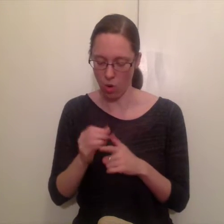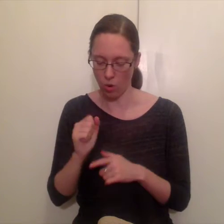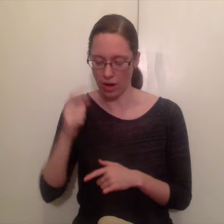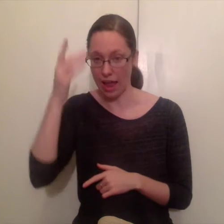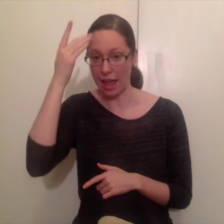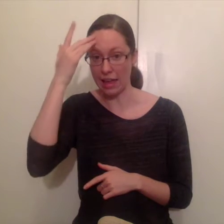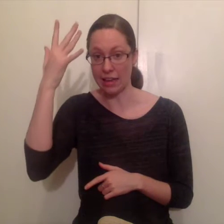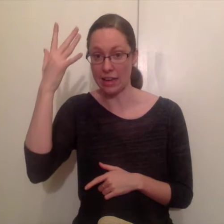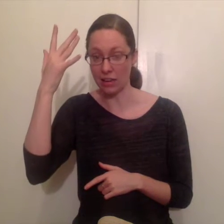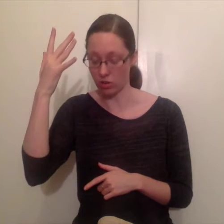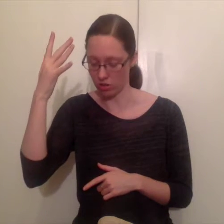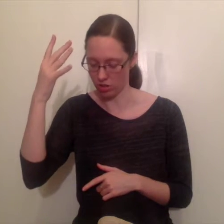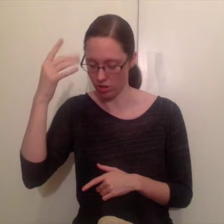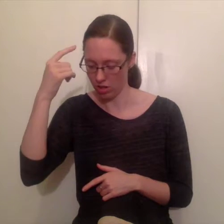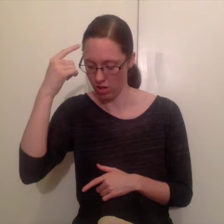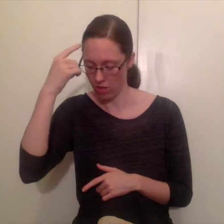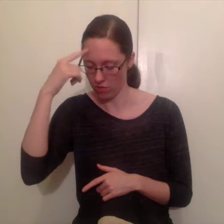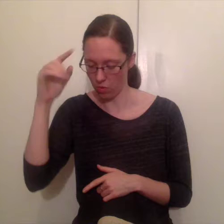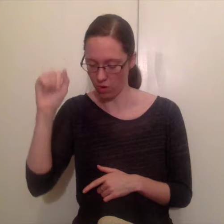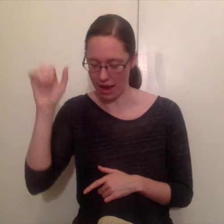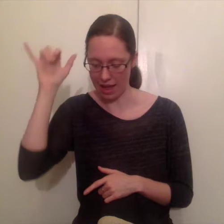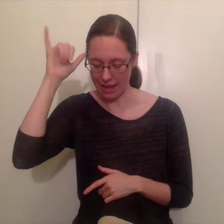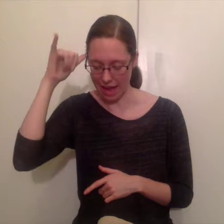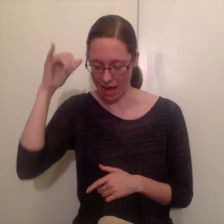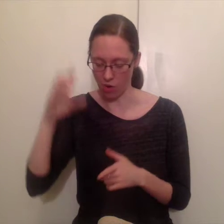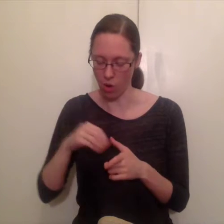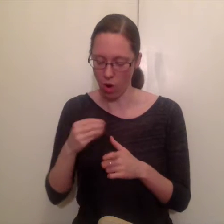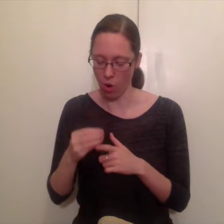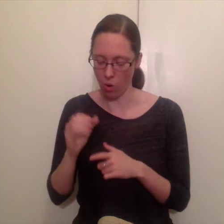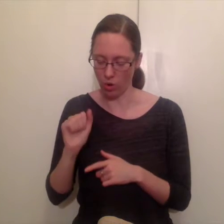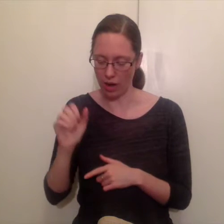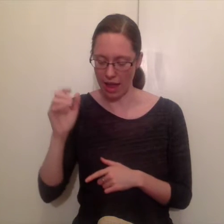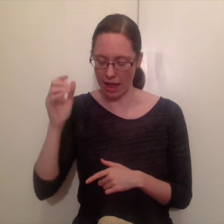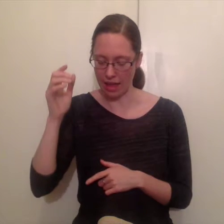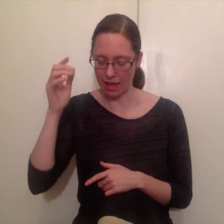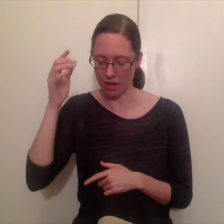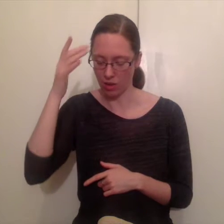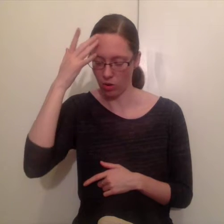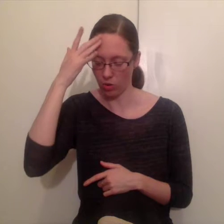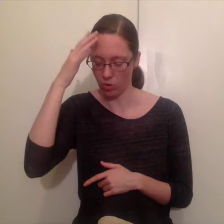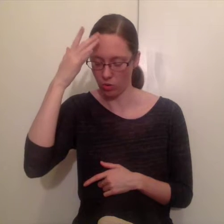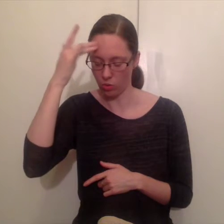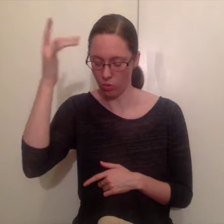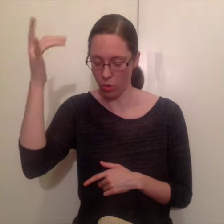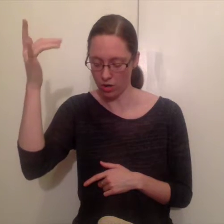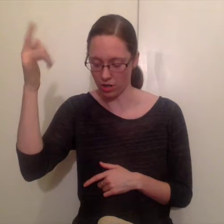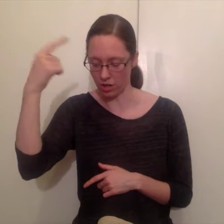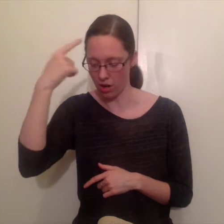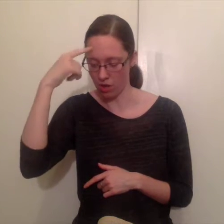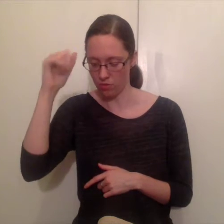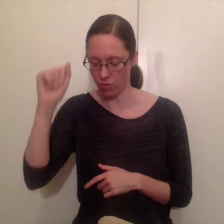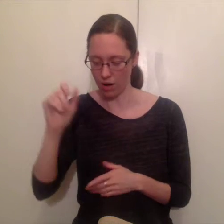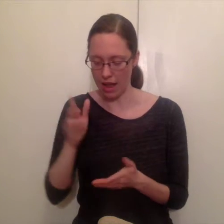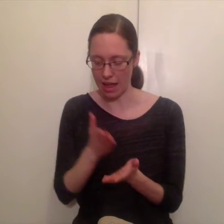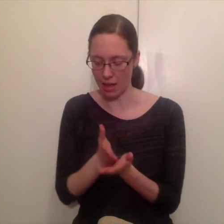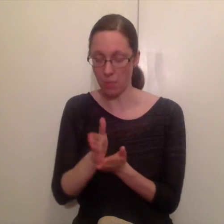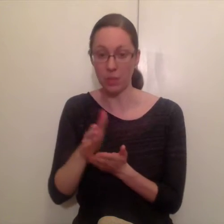or a nickel for a cow, or a quarter for a